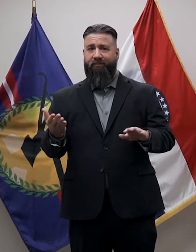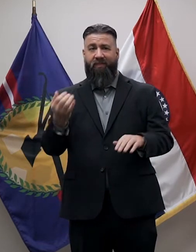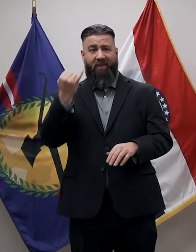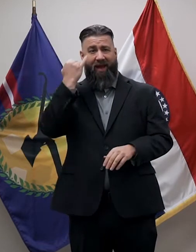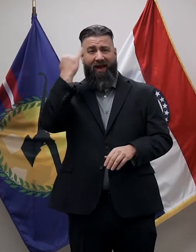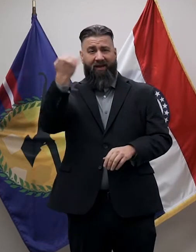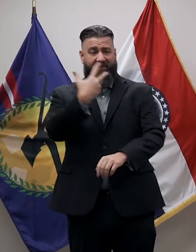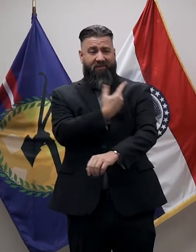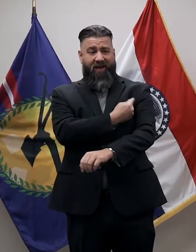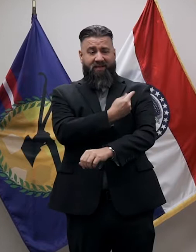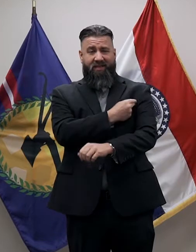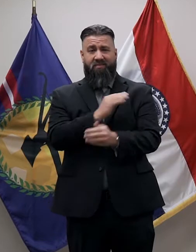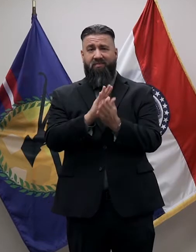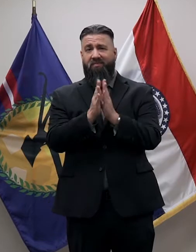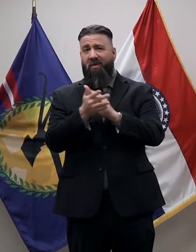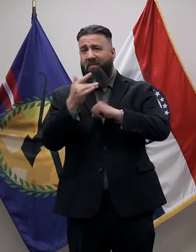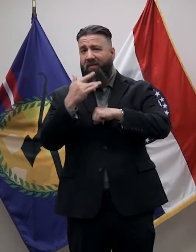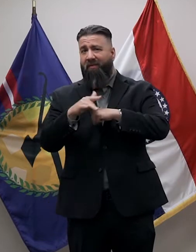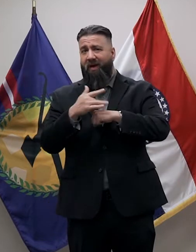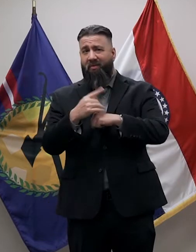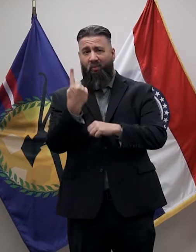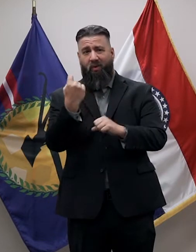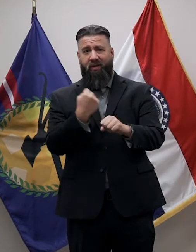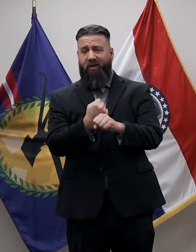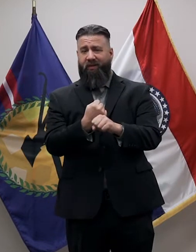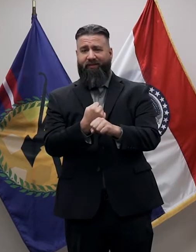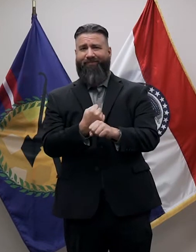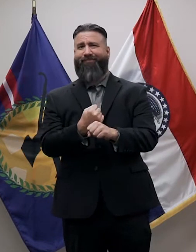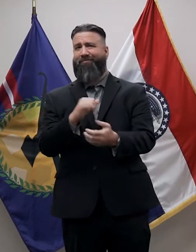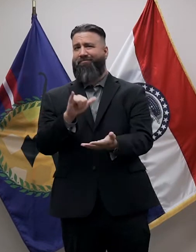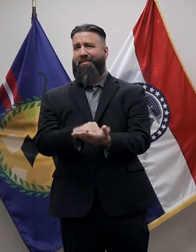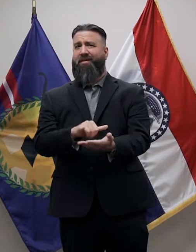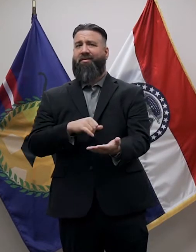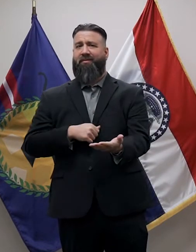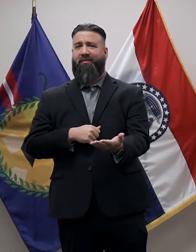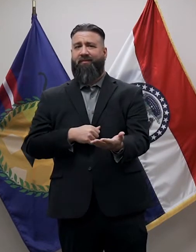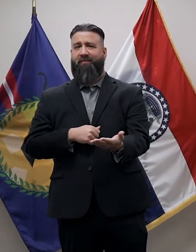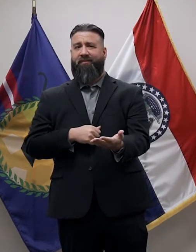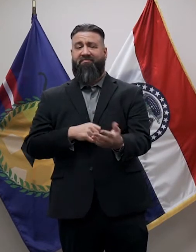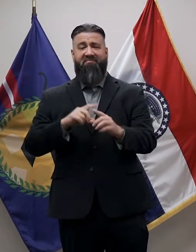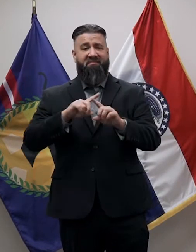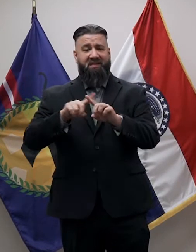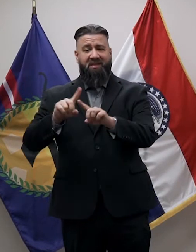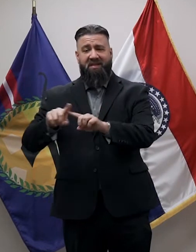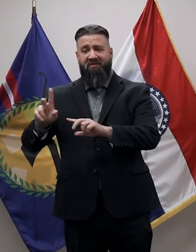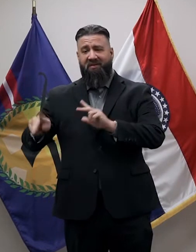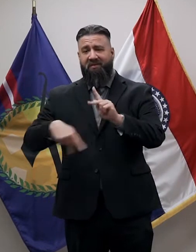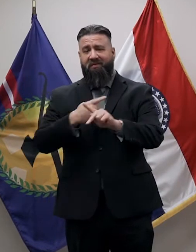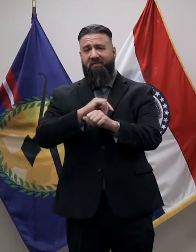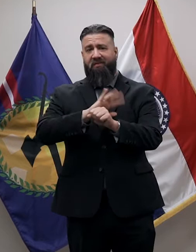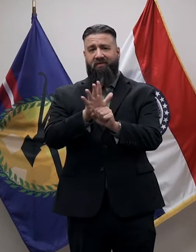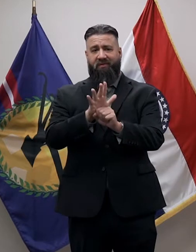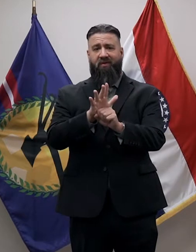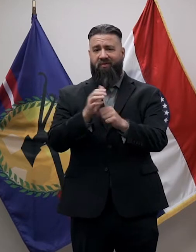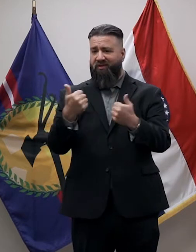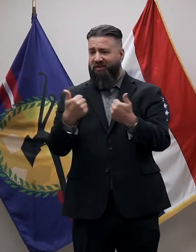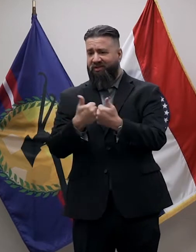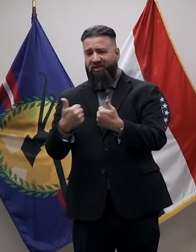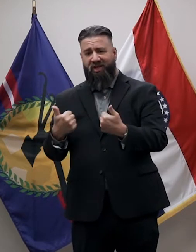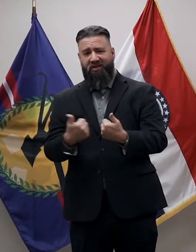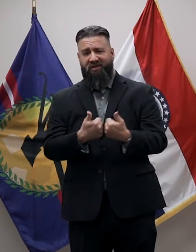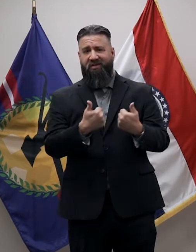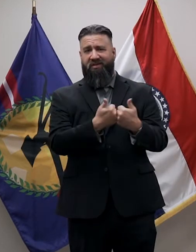of a vaccine becoming available within a year seemed out of reach, and variants continue to challenge responses to the